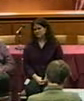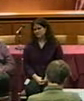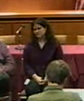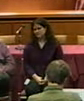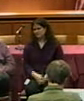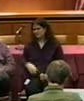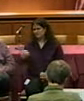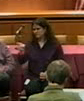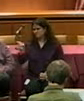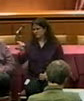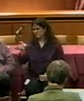This is Greg.